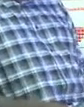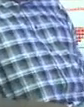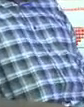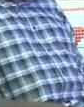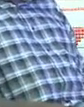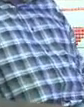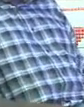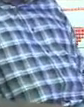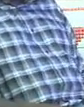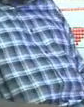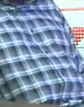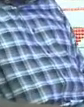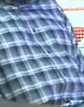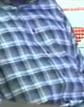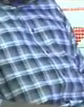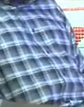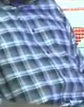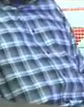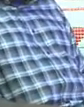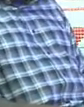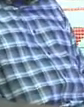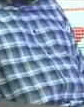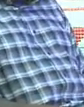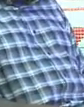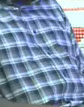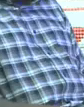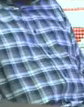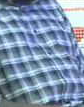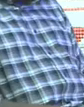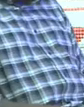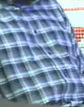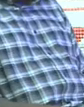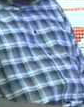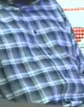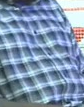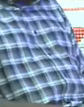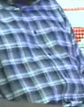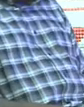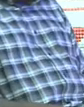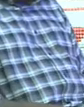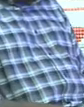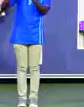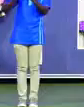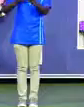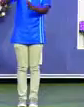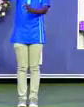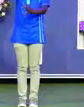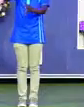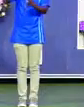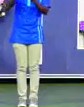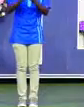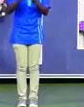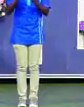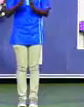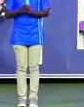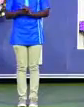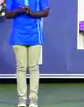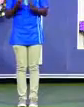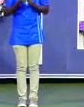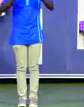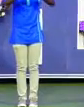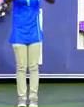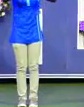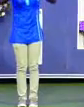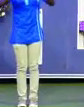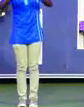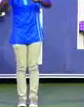of your word. Mukama wo mukisa okusoma kwa ekigambo kyo. And grant us the faith. Era otuwe okukkiriza. That we will